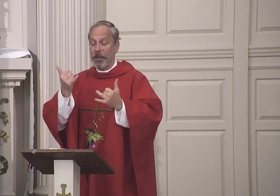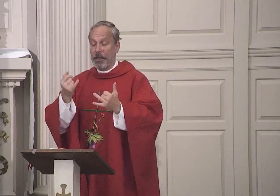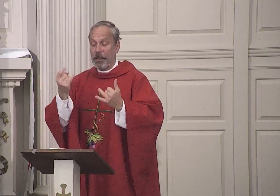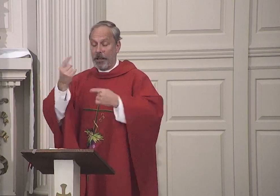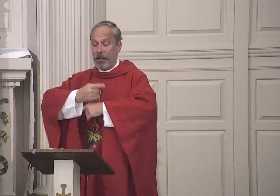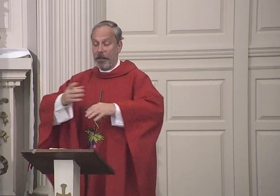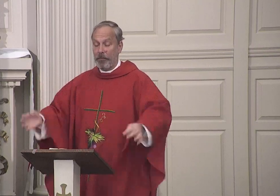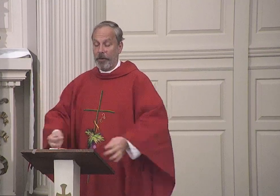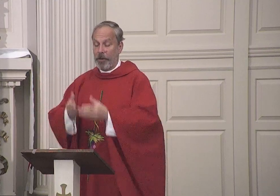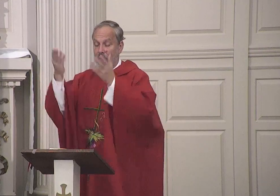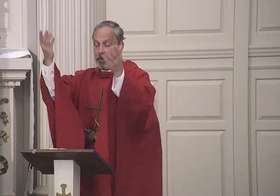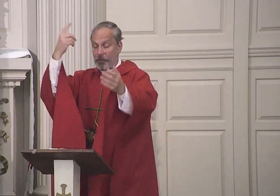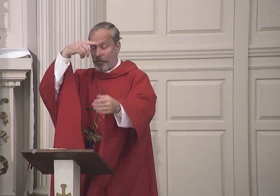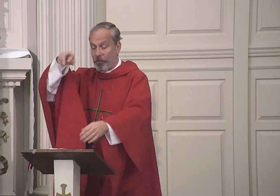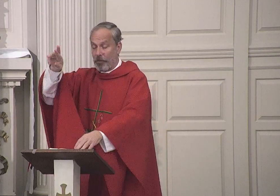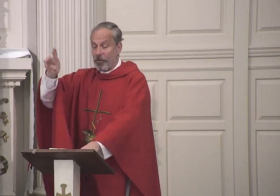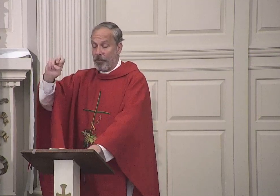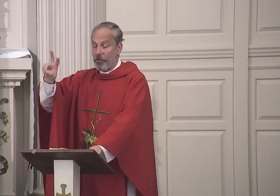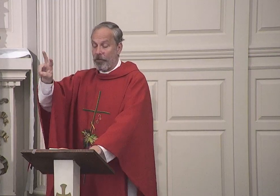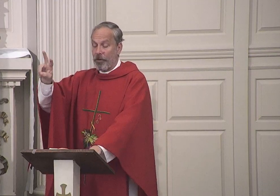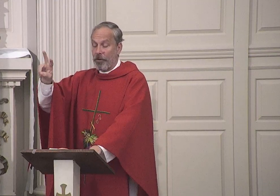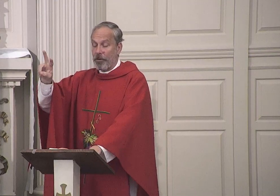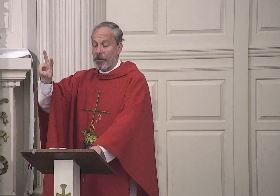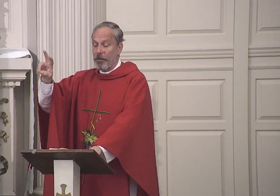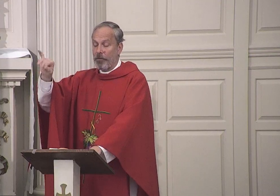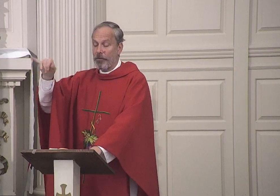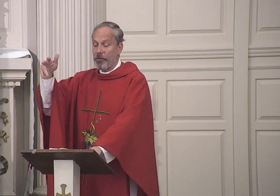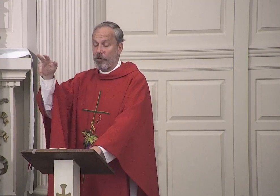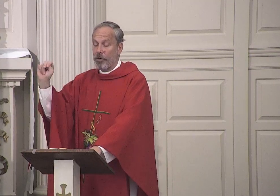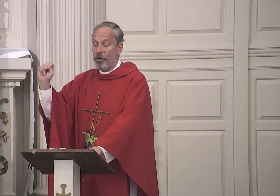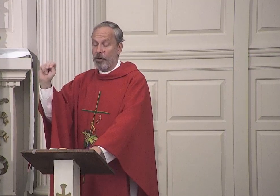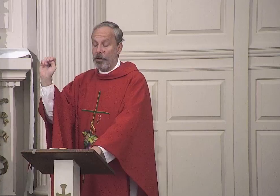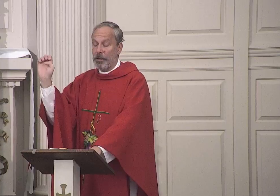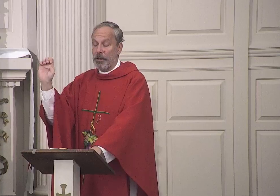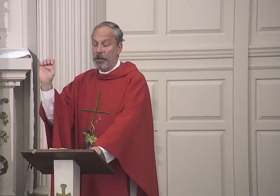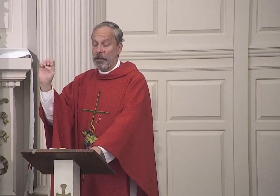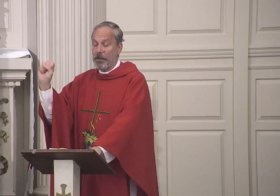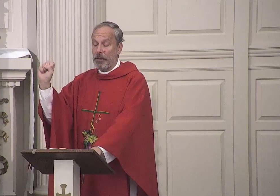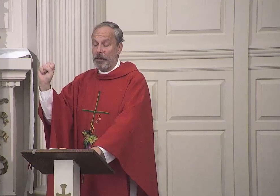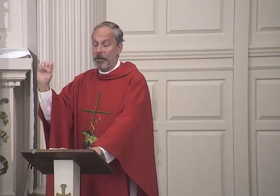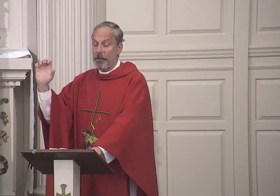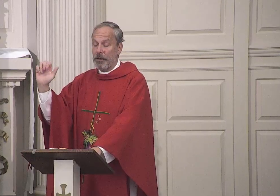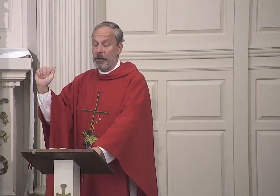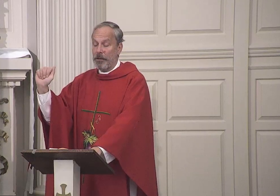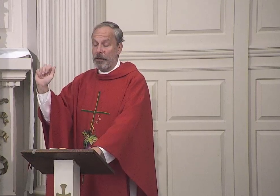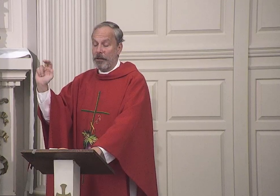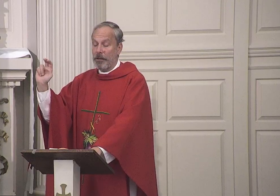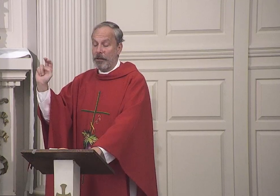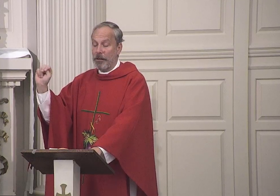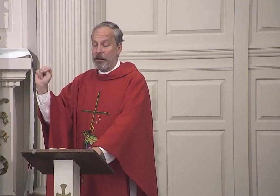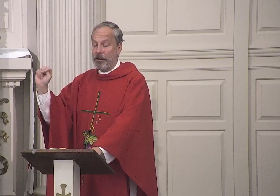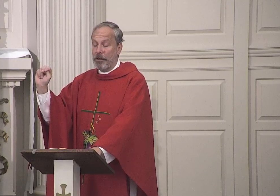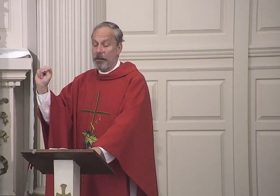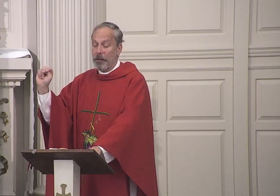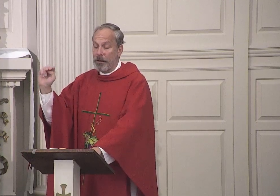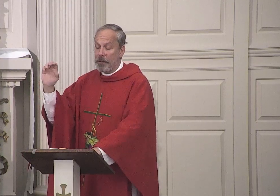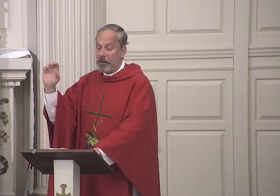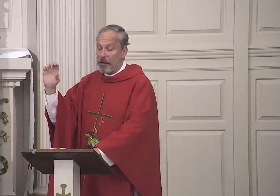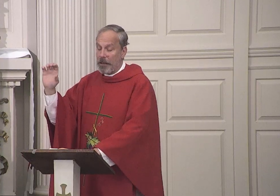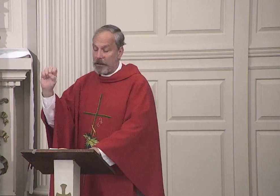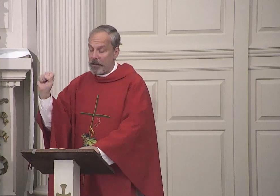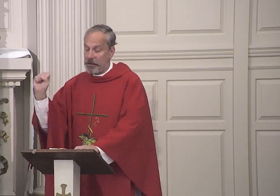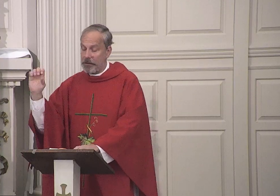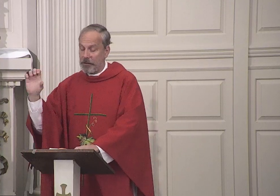My brothers and sisters, let us acknowledge our sins and so prepare ourselves to celebrate the sacred